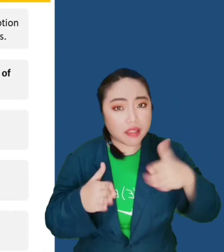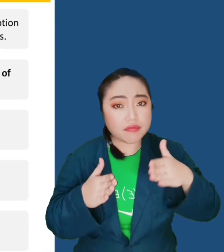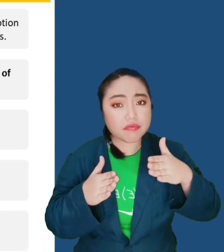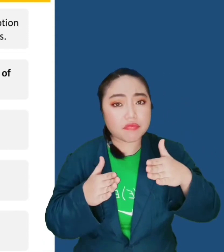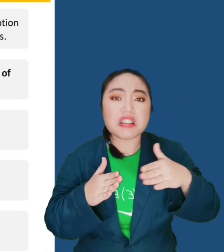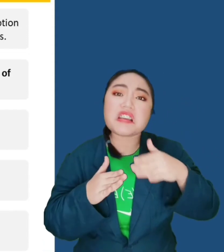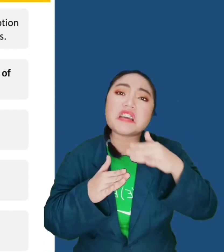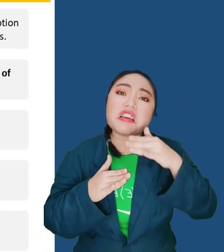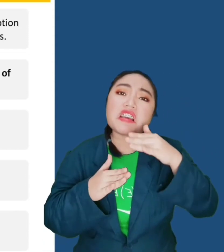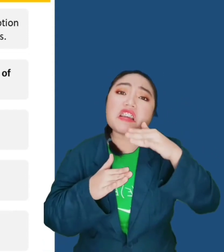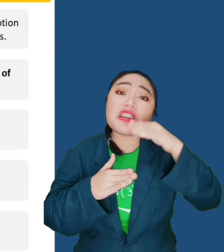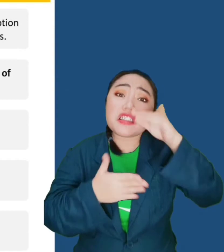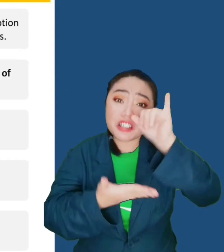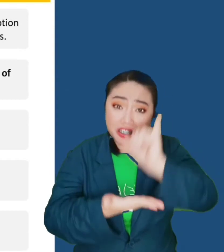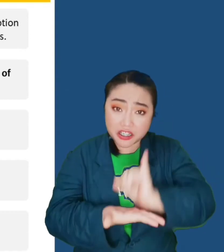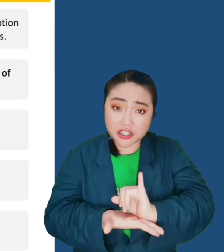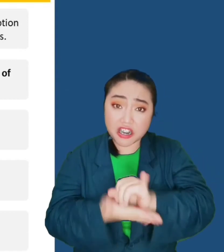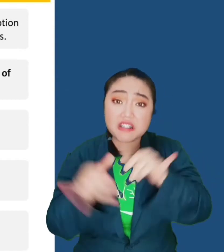then